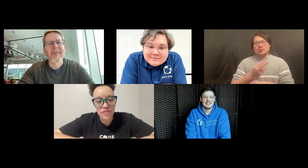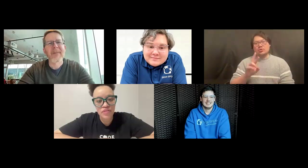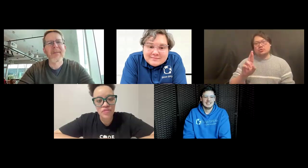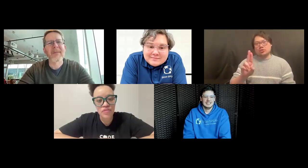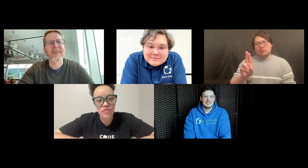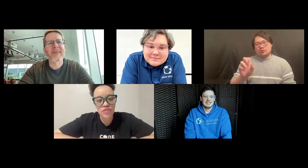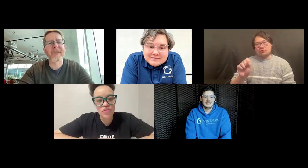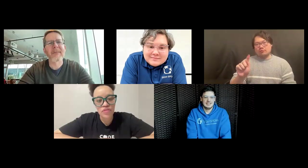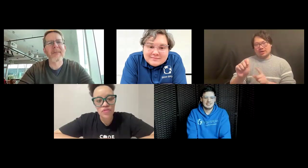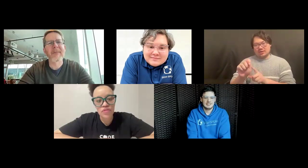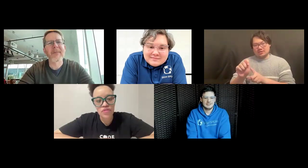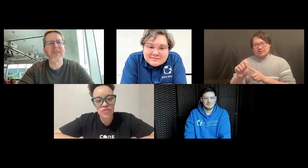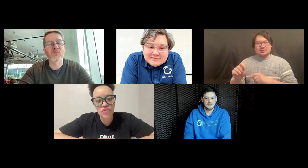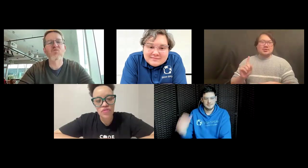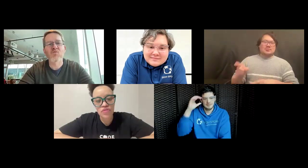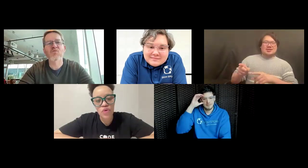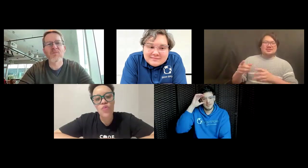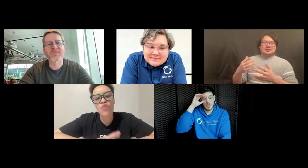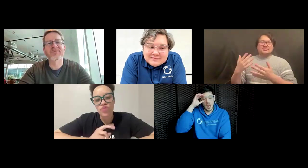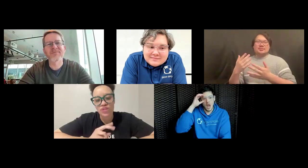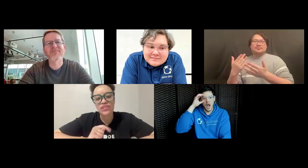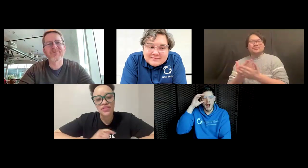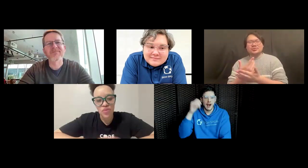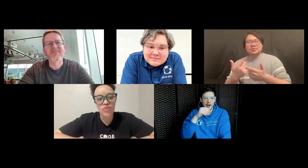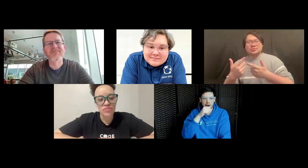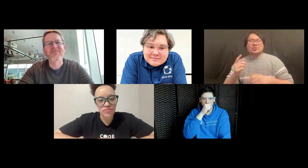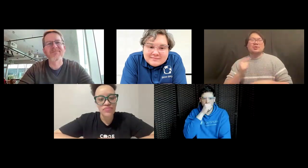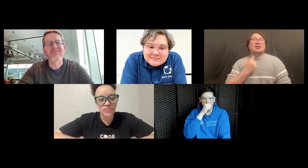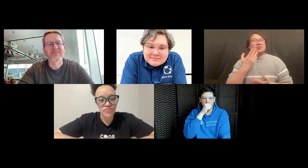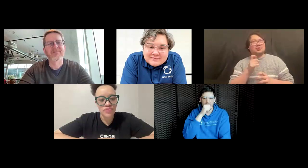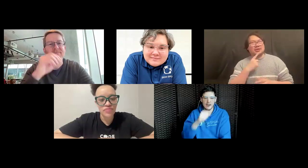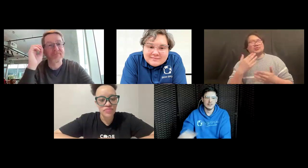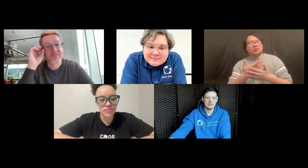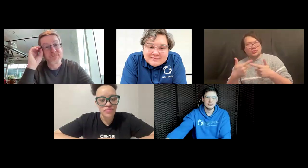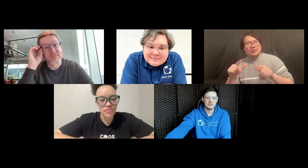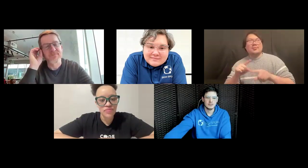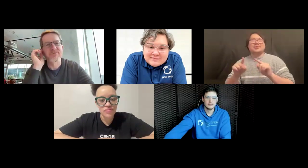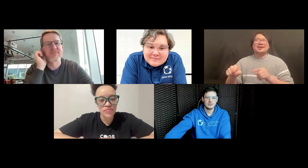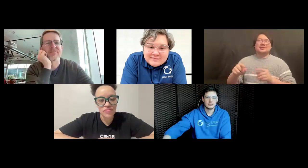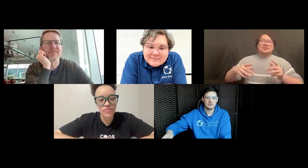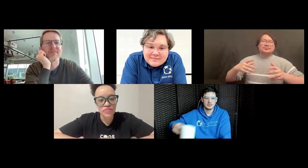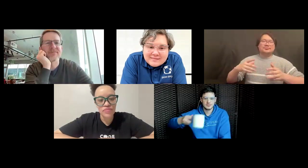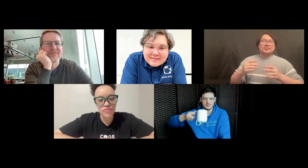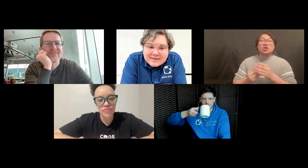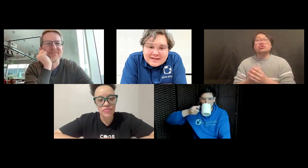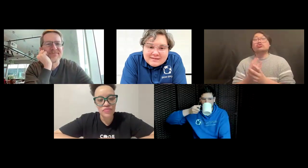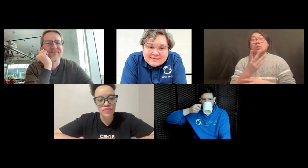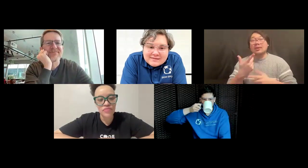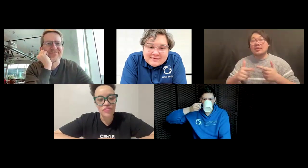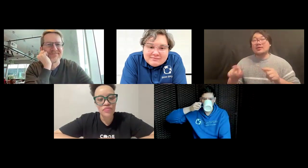end, that's what we use Runt, Oh yeah, Rust. Rust, thank